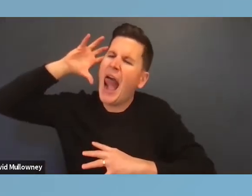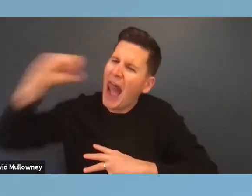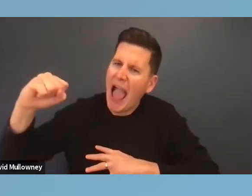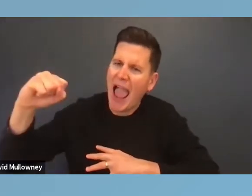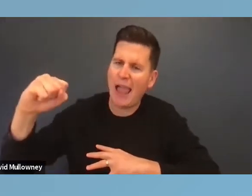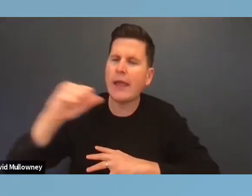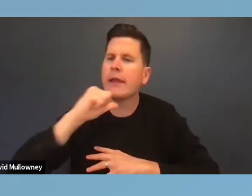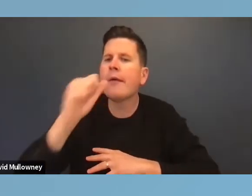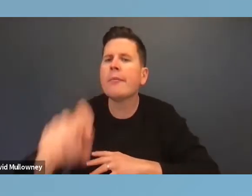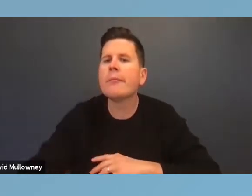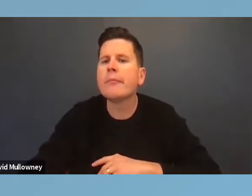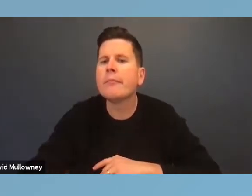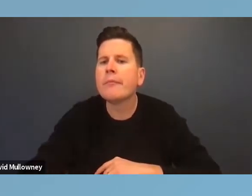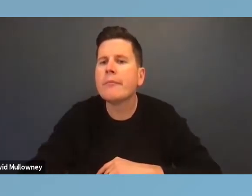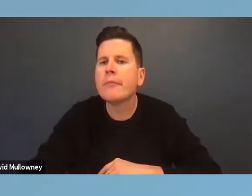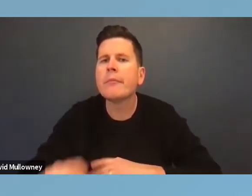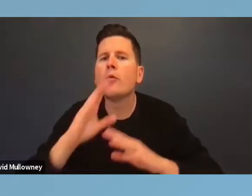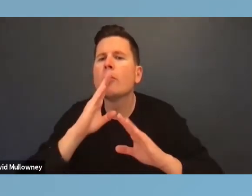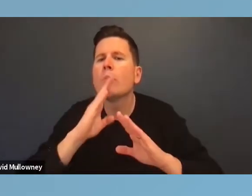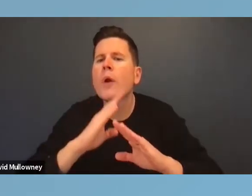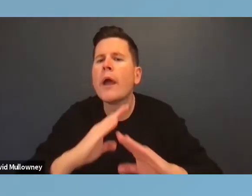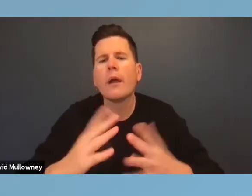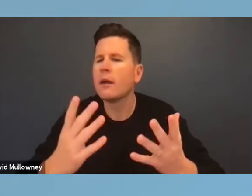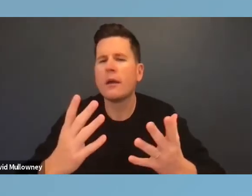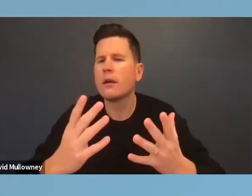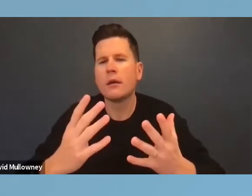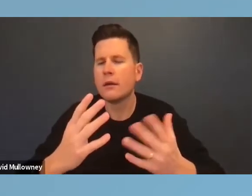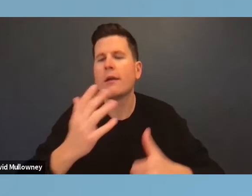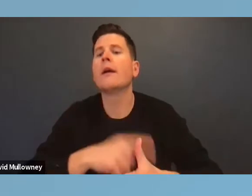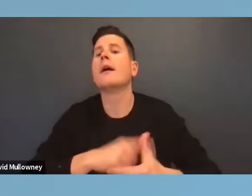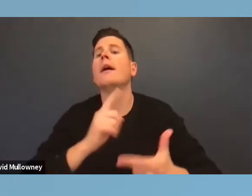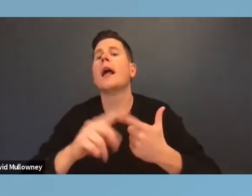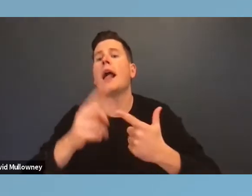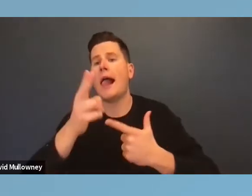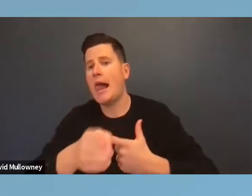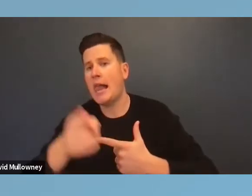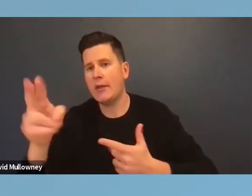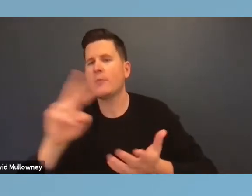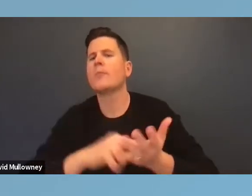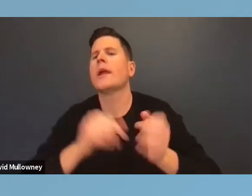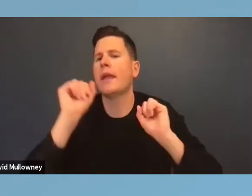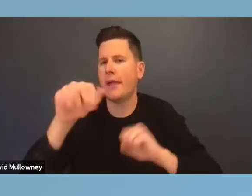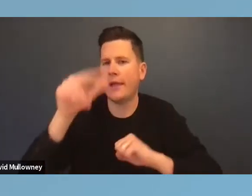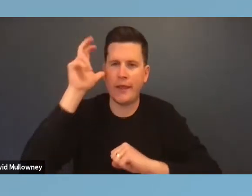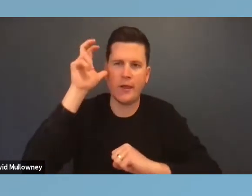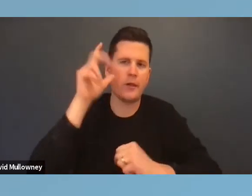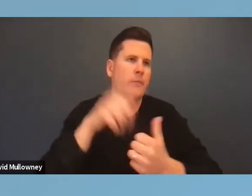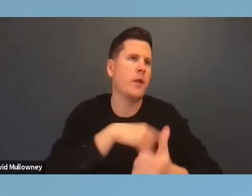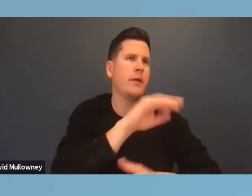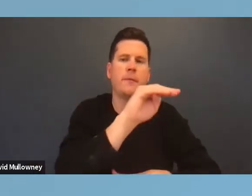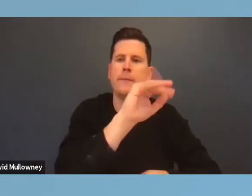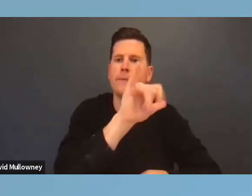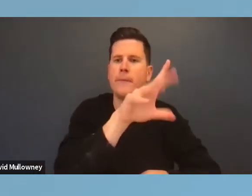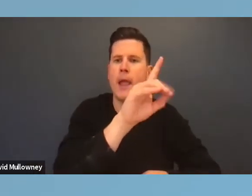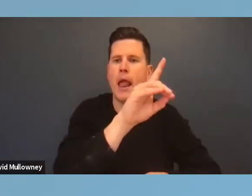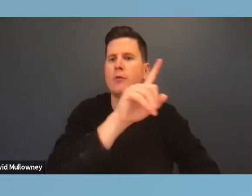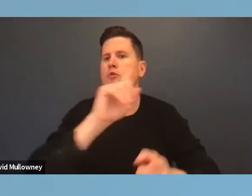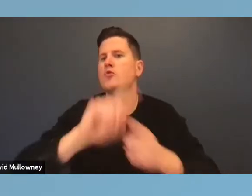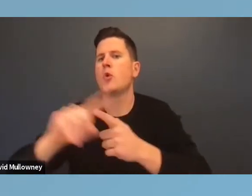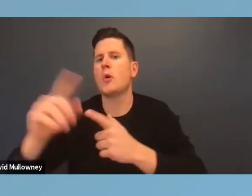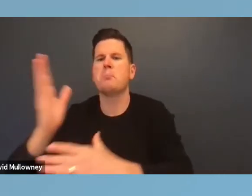above, but it would have to be really loud. You can't hear anything quiet. Hard of hearing means that you can